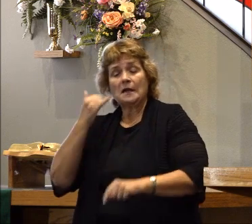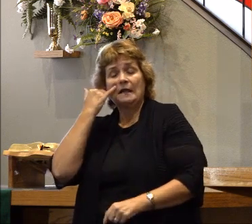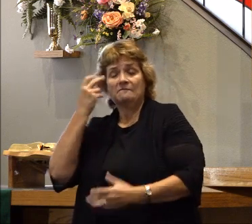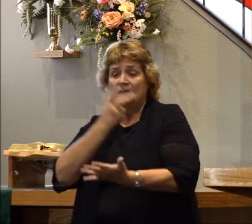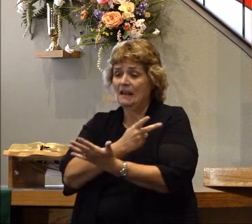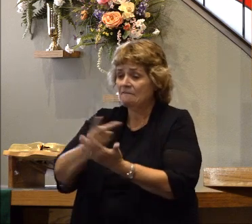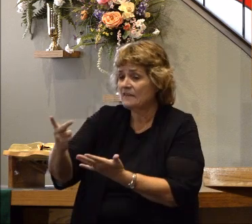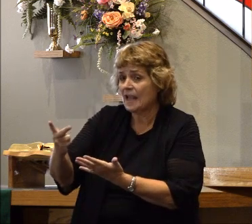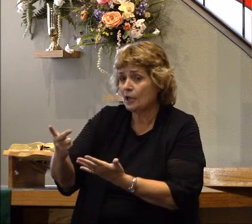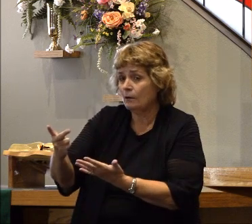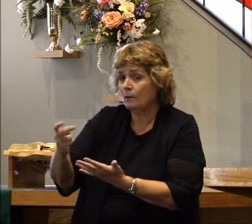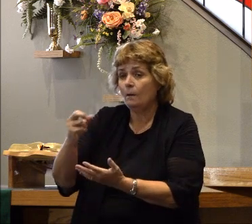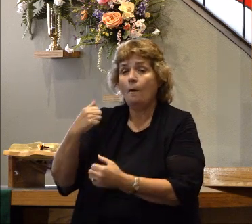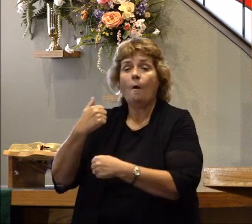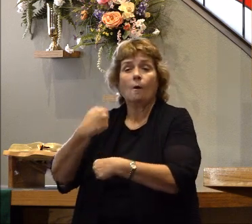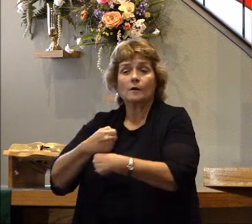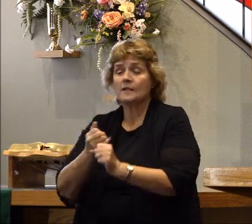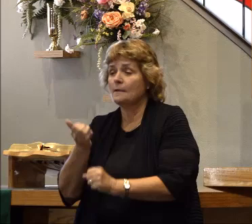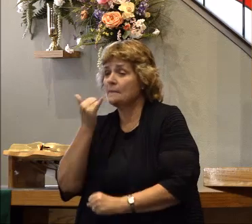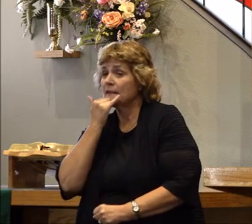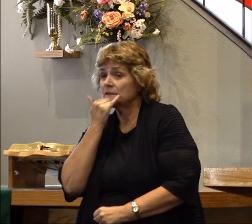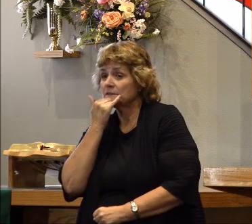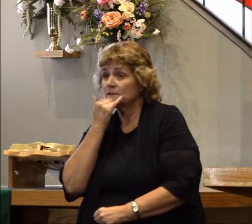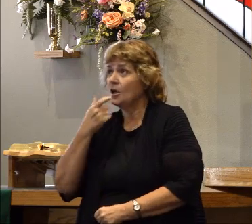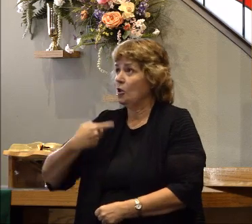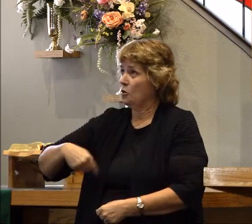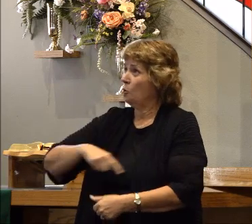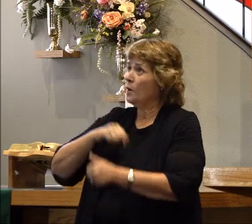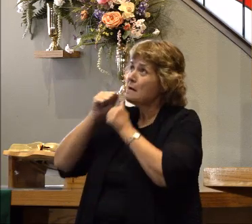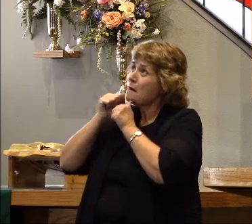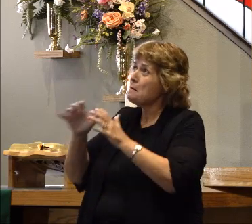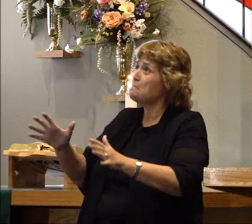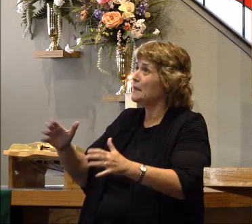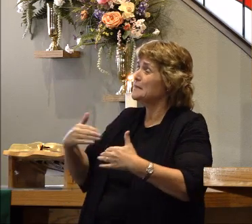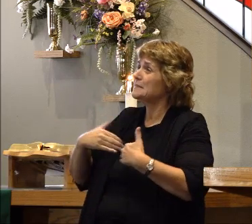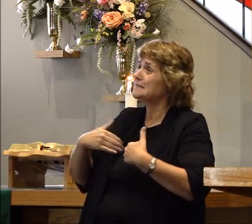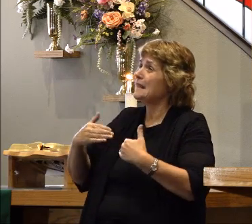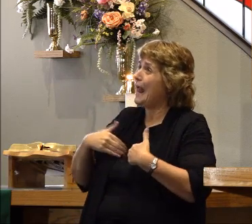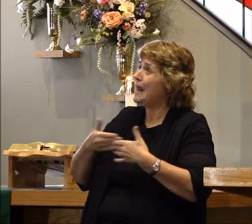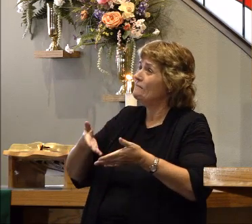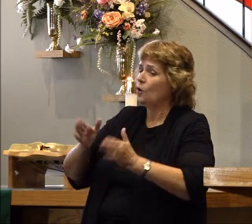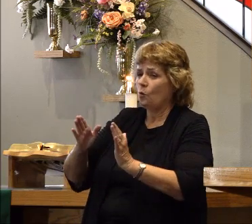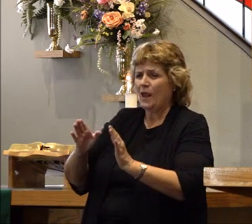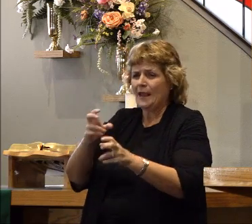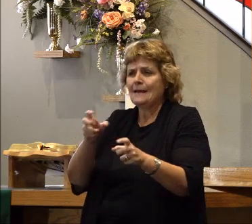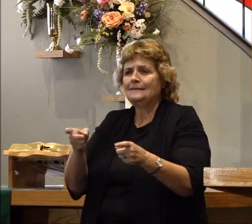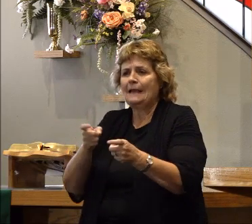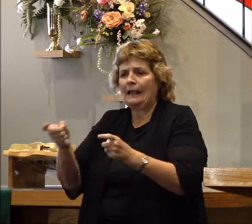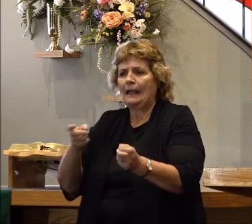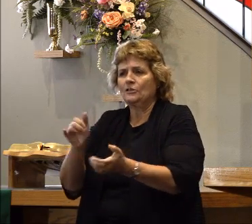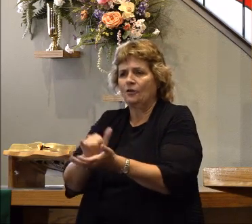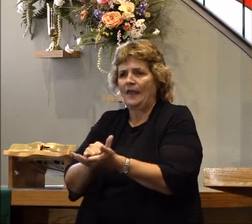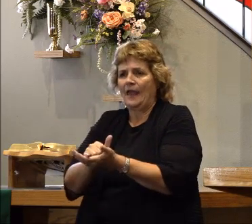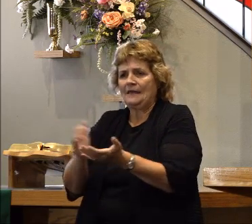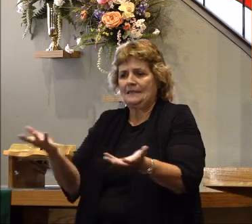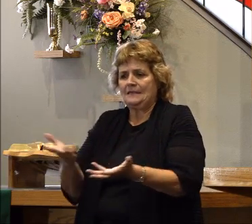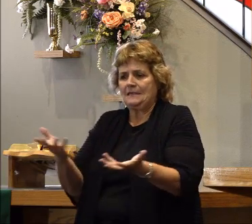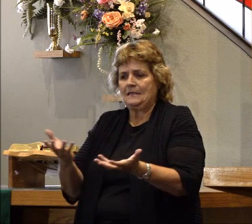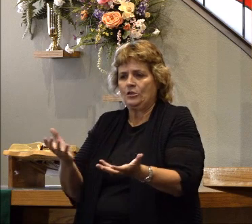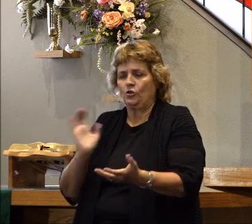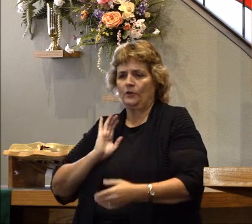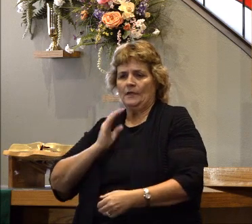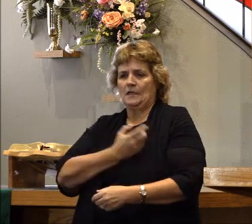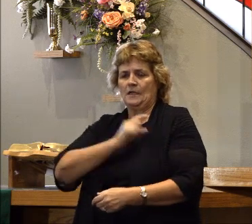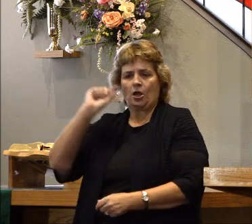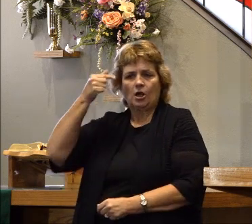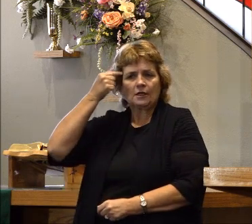when they make mistakes, we are blessed to have a mechanism for dealing with that in our government. We don't